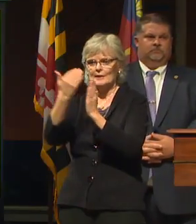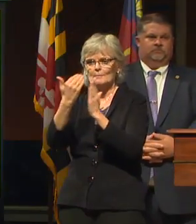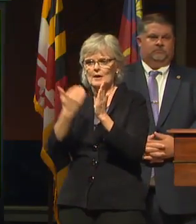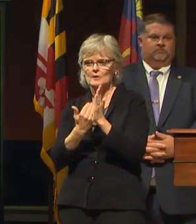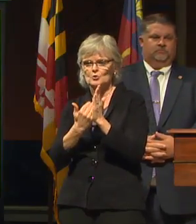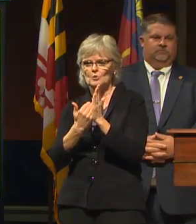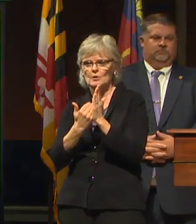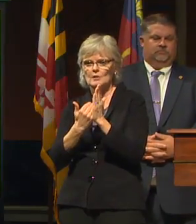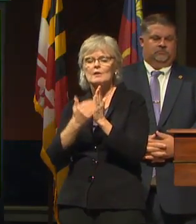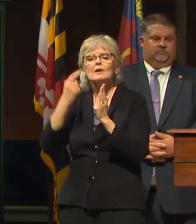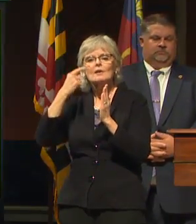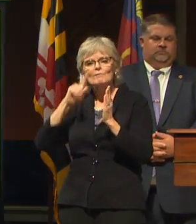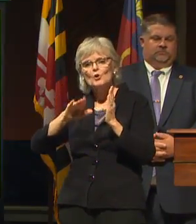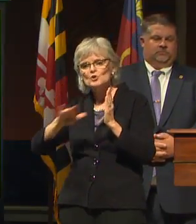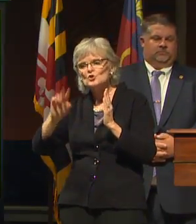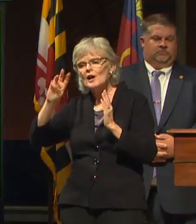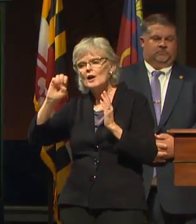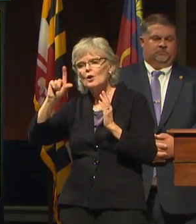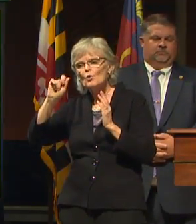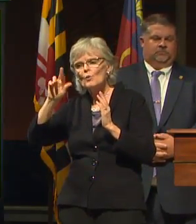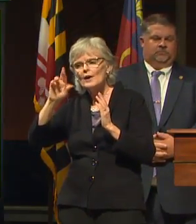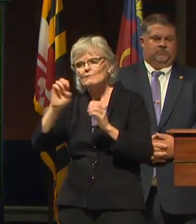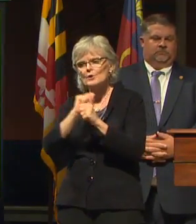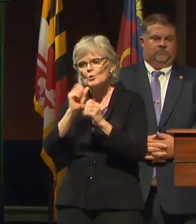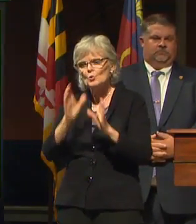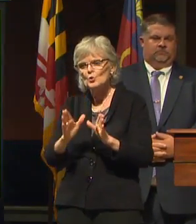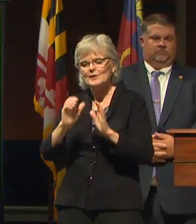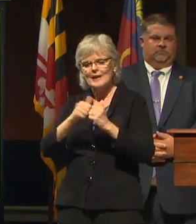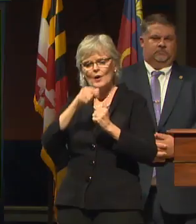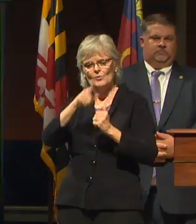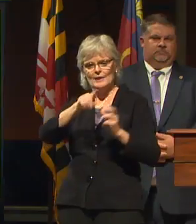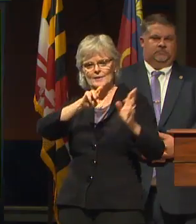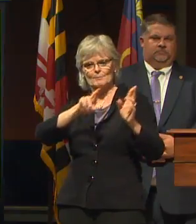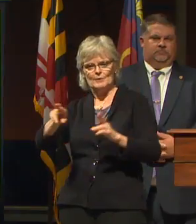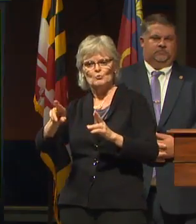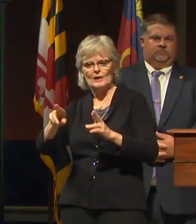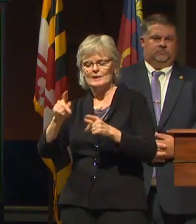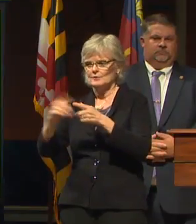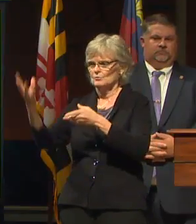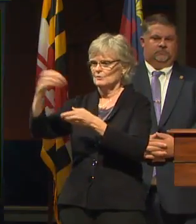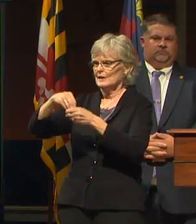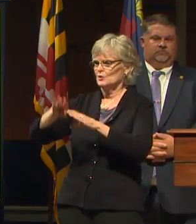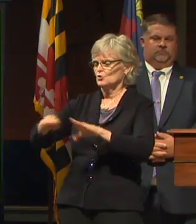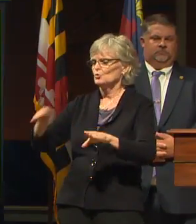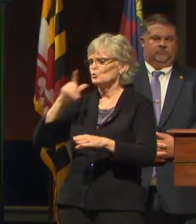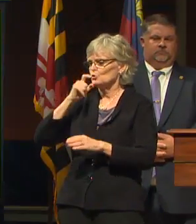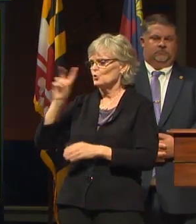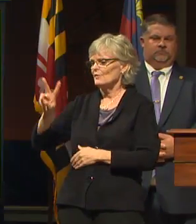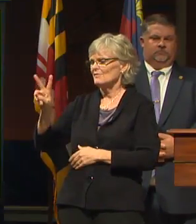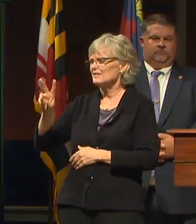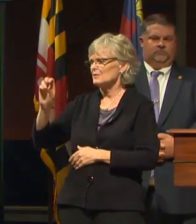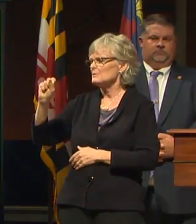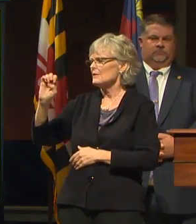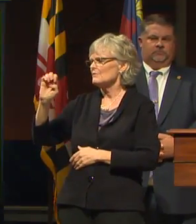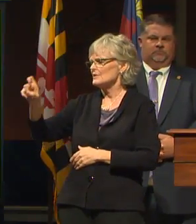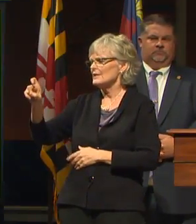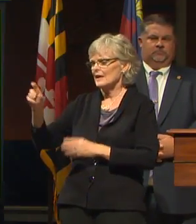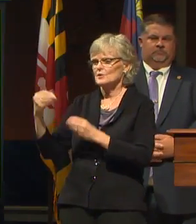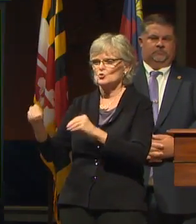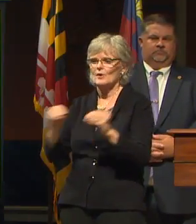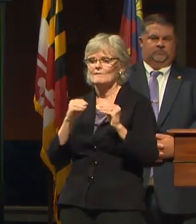It's really directed at child welfare workers and how they can be ready to engage children who are victims of sex trafficking.